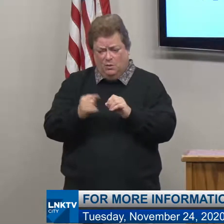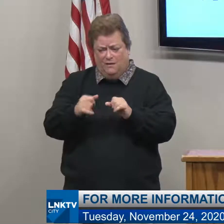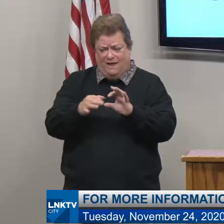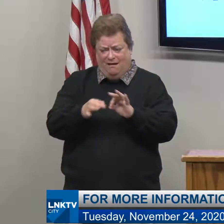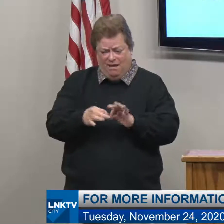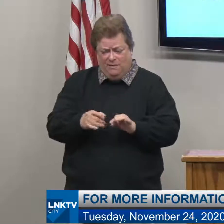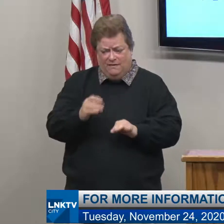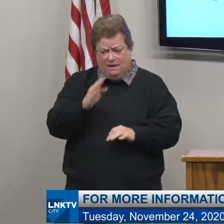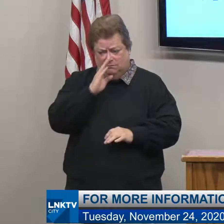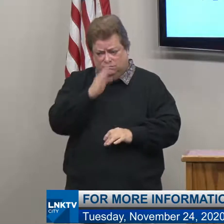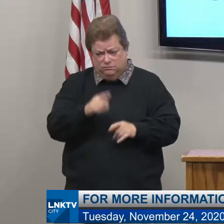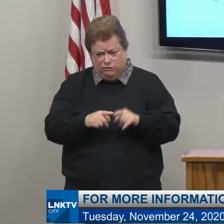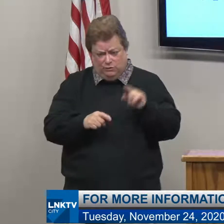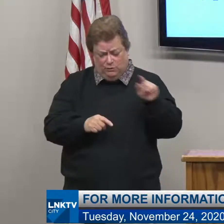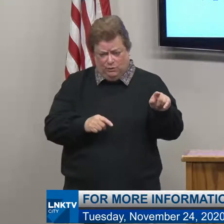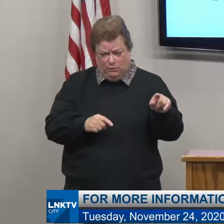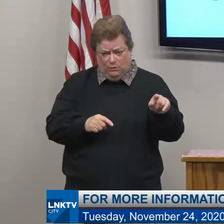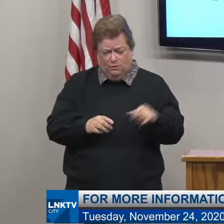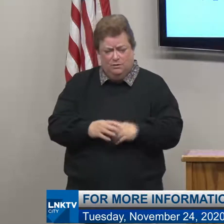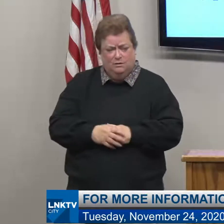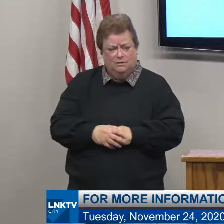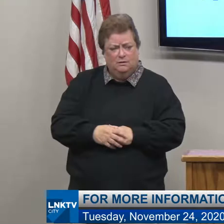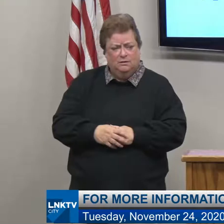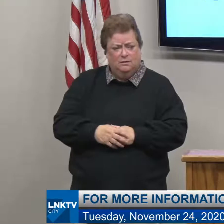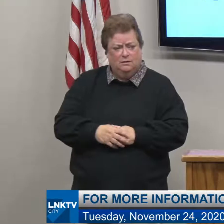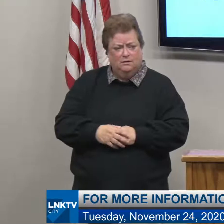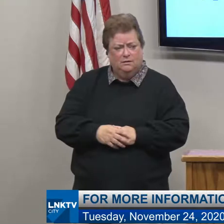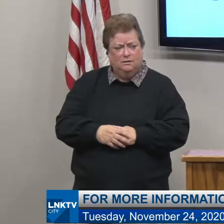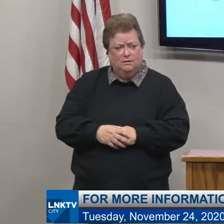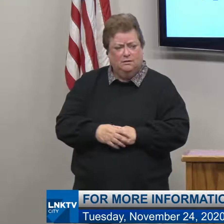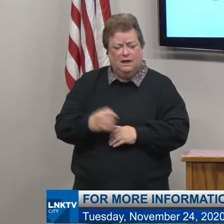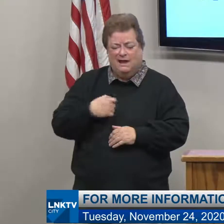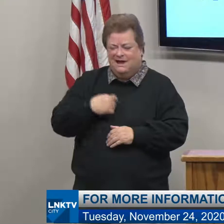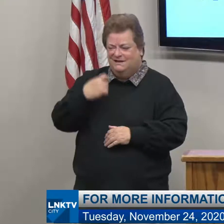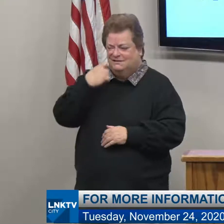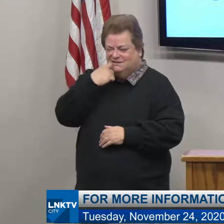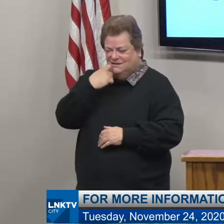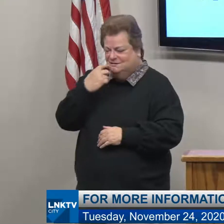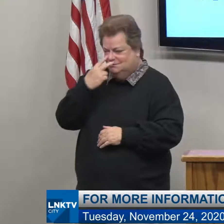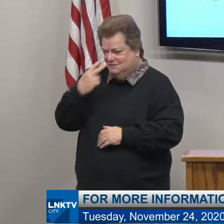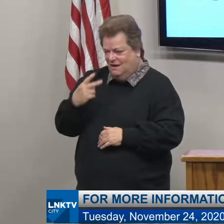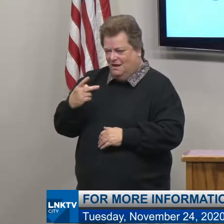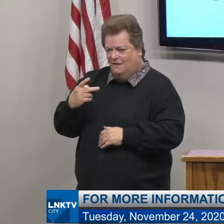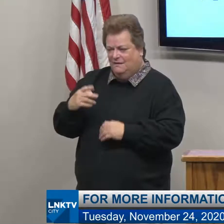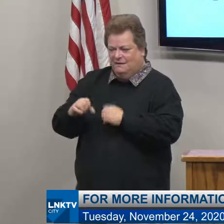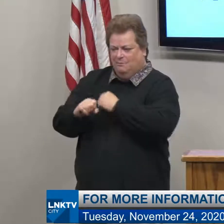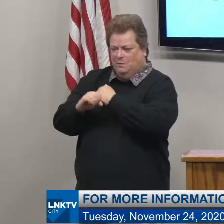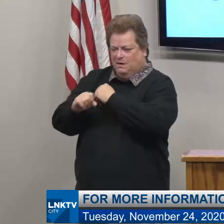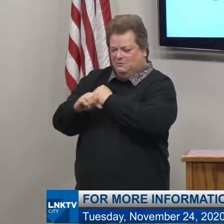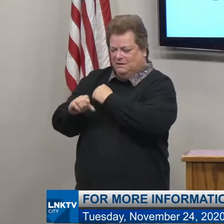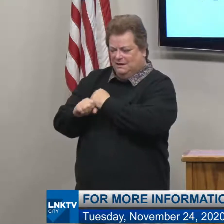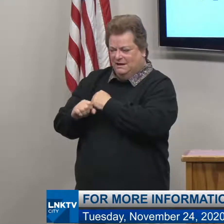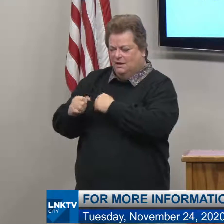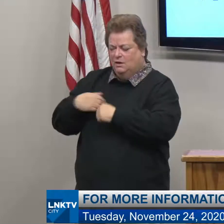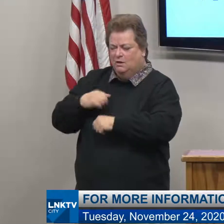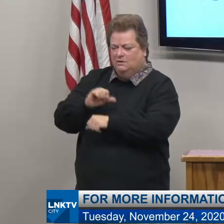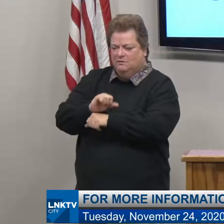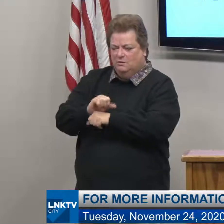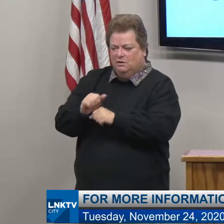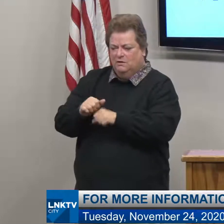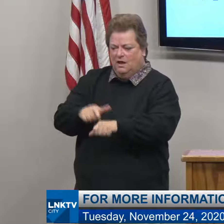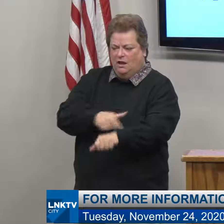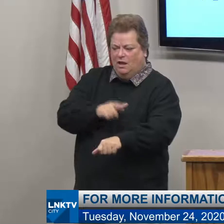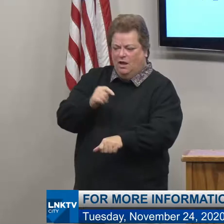department? You know, I'm just saw the press release like you did. We've been working with the Long-Term Care